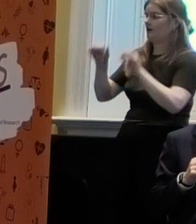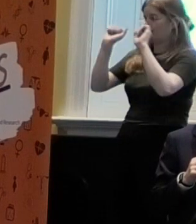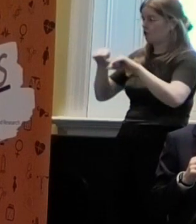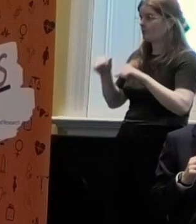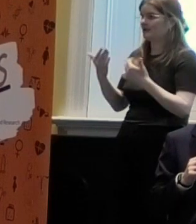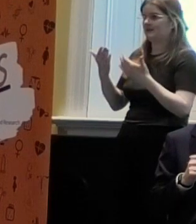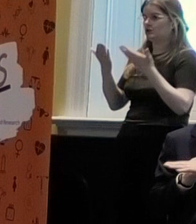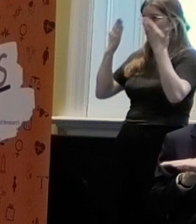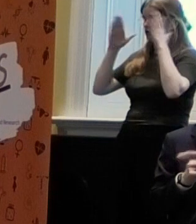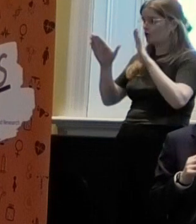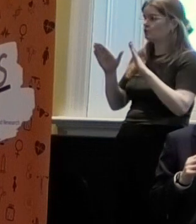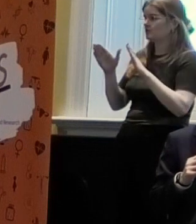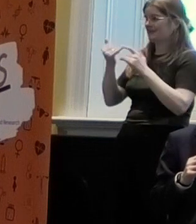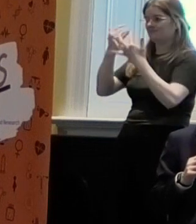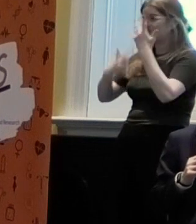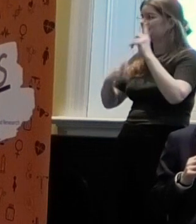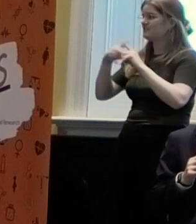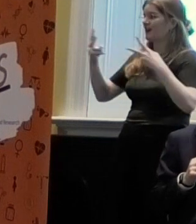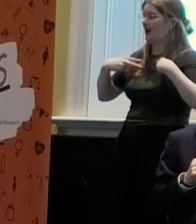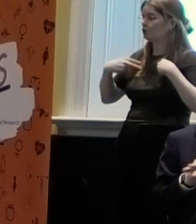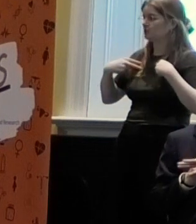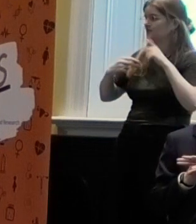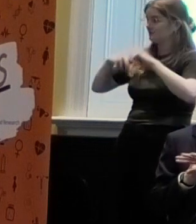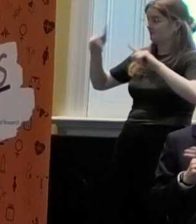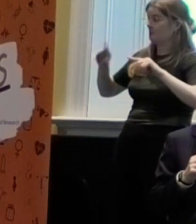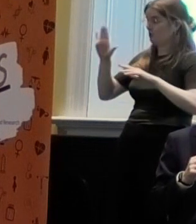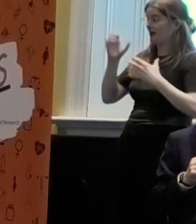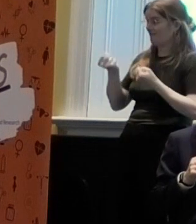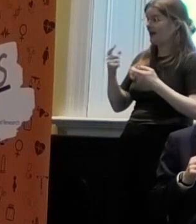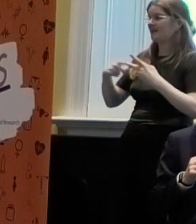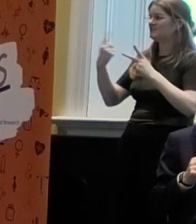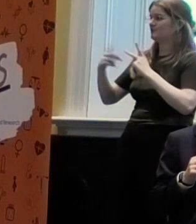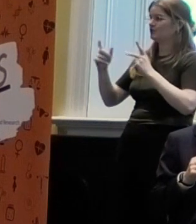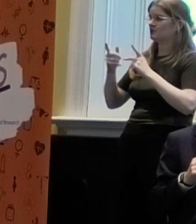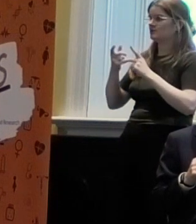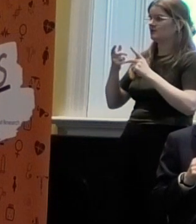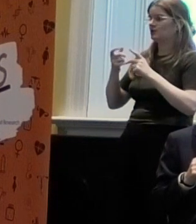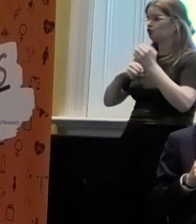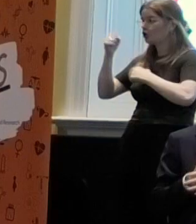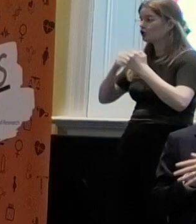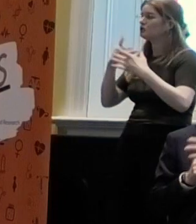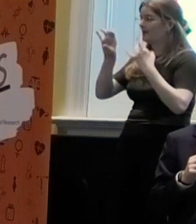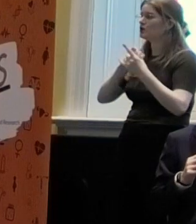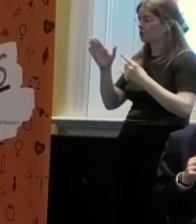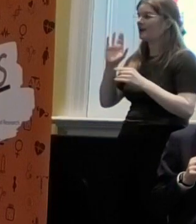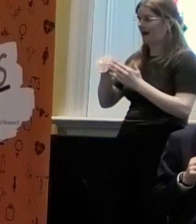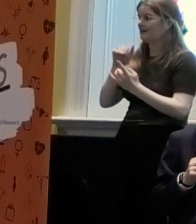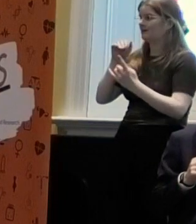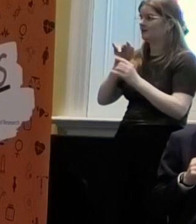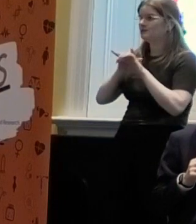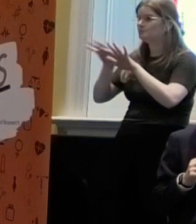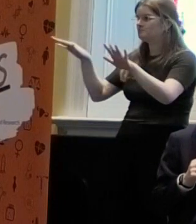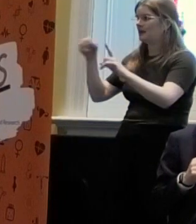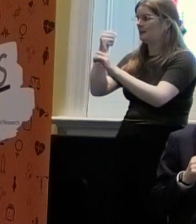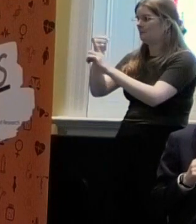appropriately presented in a range of languages and in a range of different formats that will get to the total population